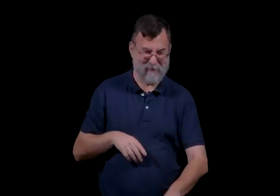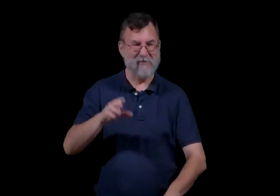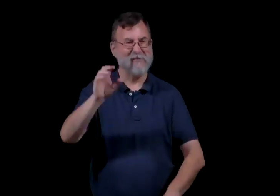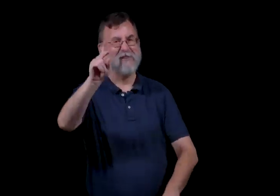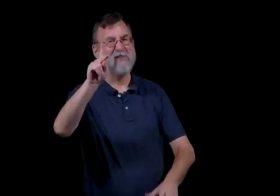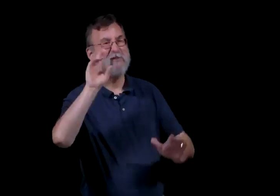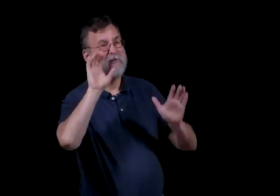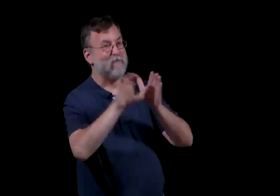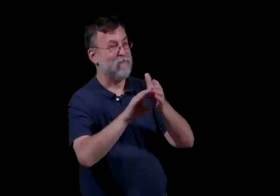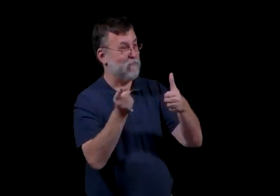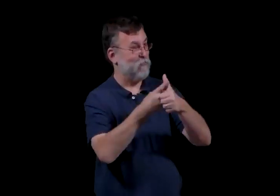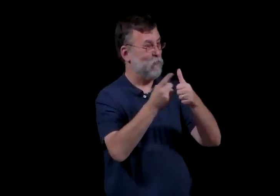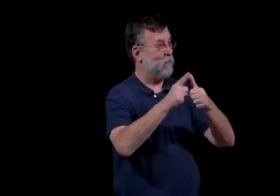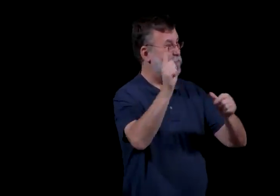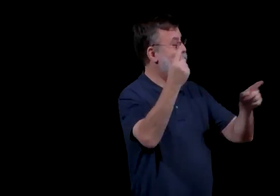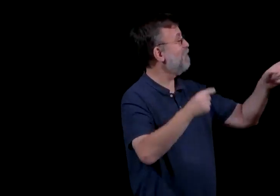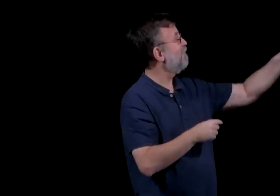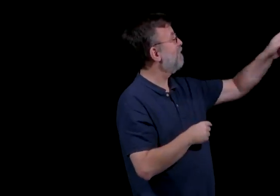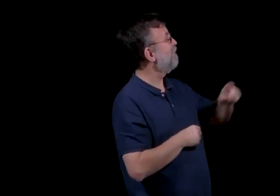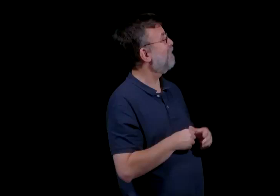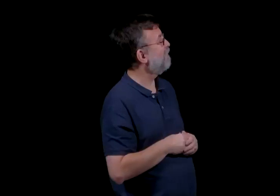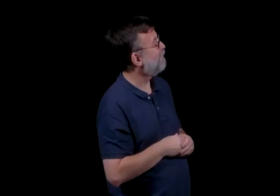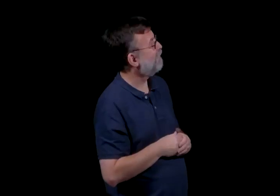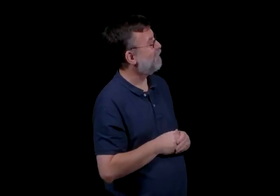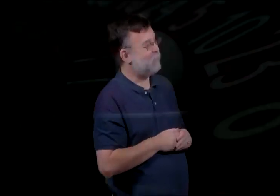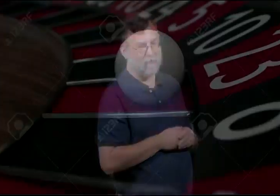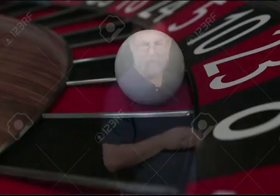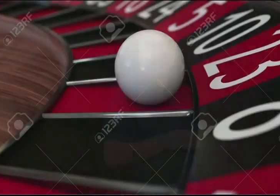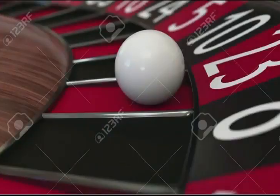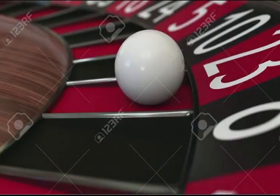disciplined. Okay, let's look at my first picture.